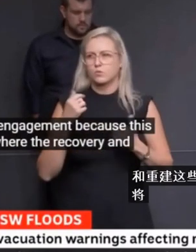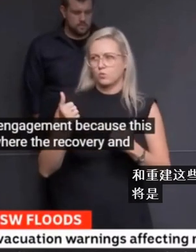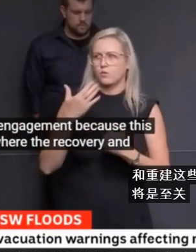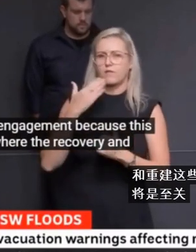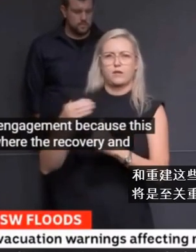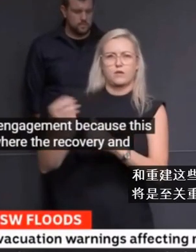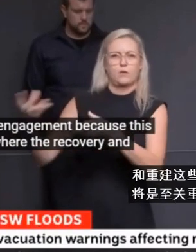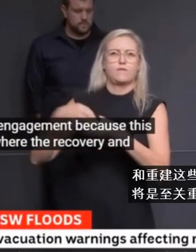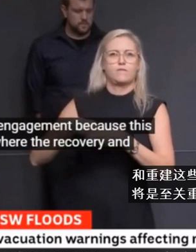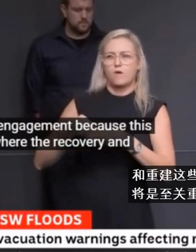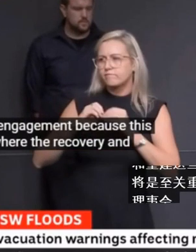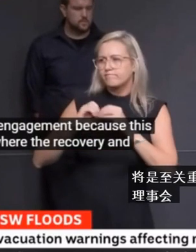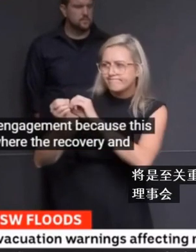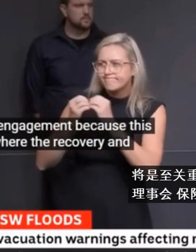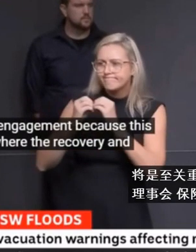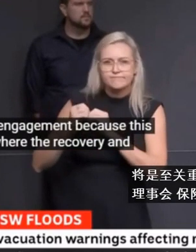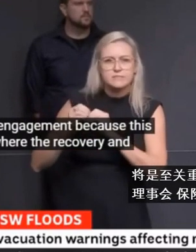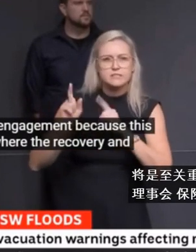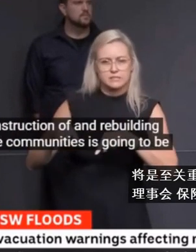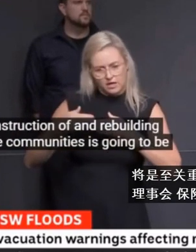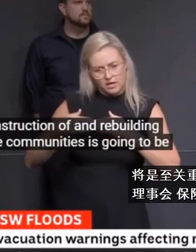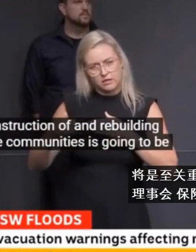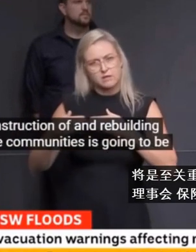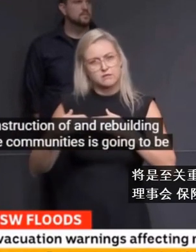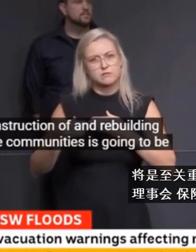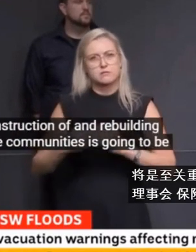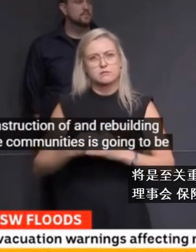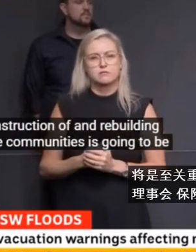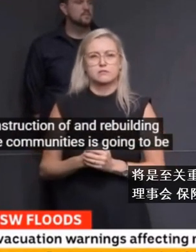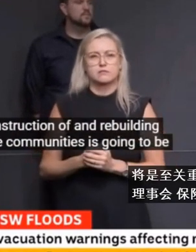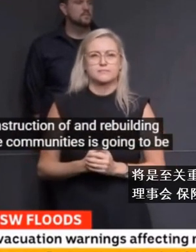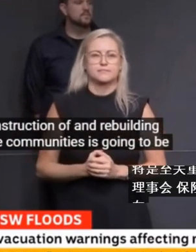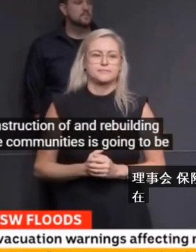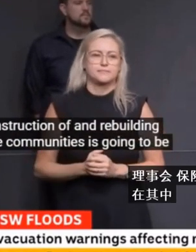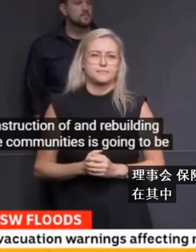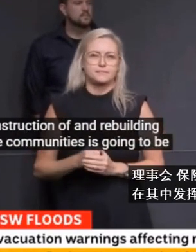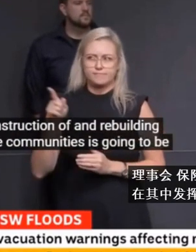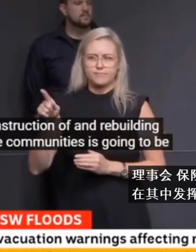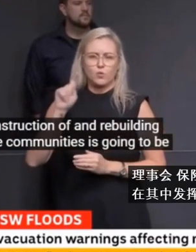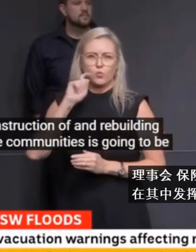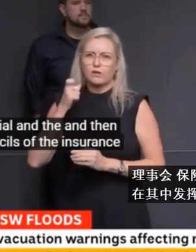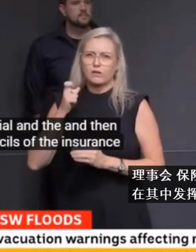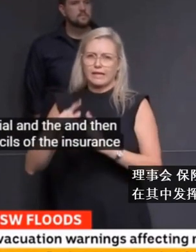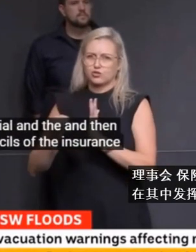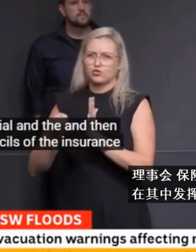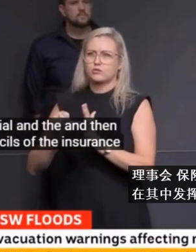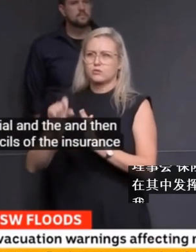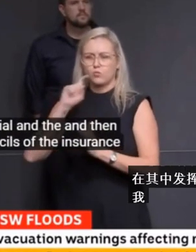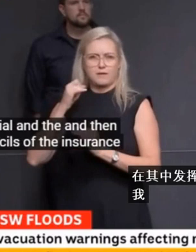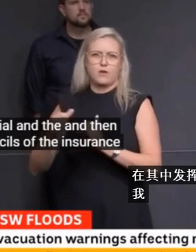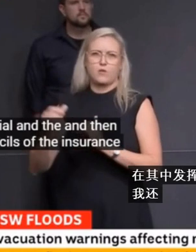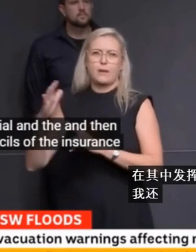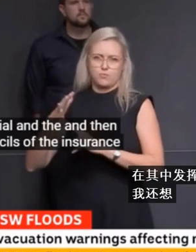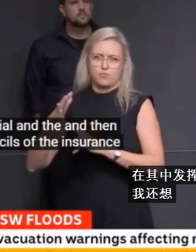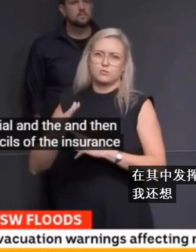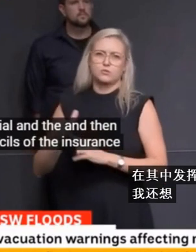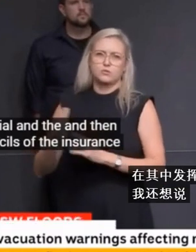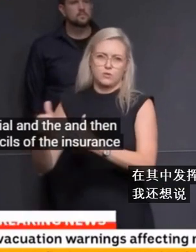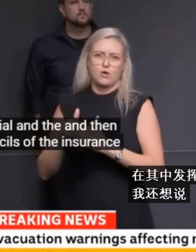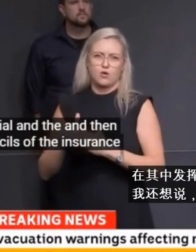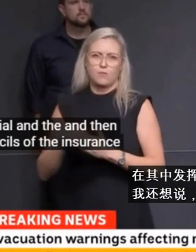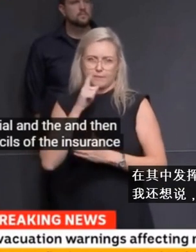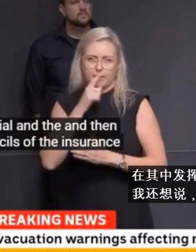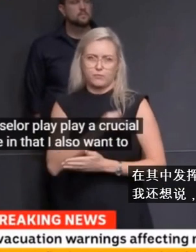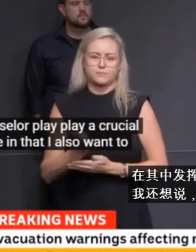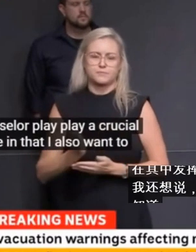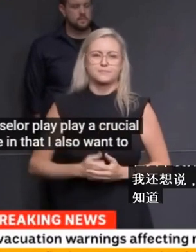communities is going to be crucial, and the Insurance Council will play a crucial role in that. I also want to say as